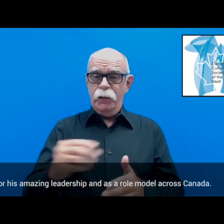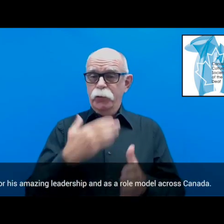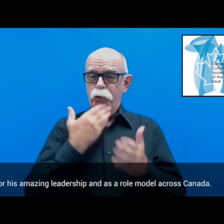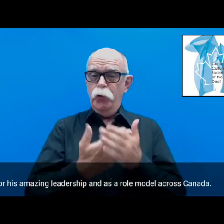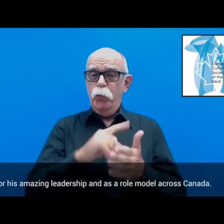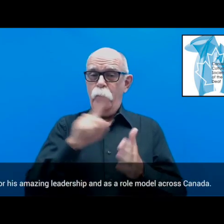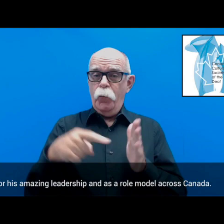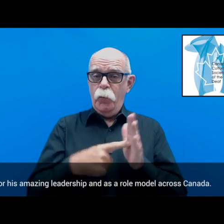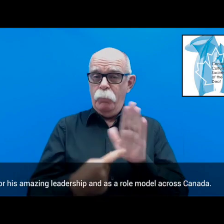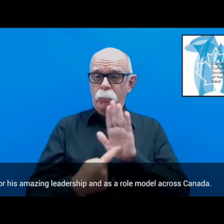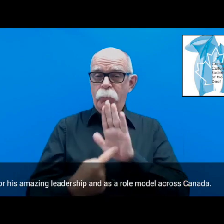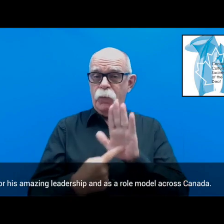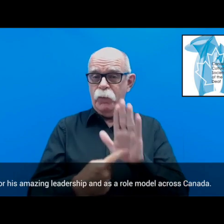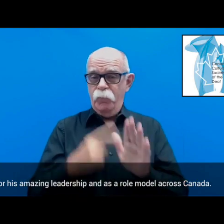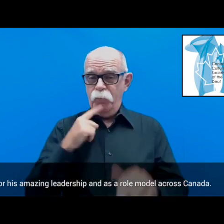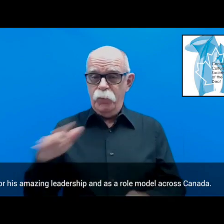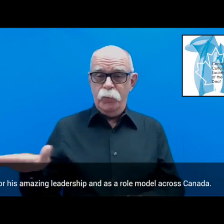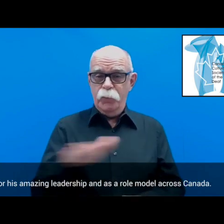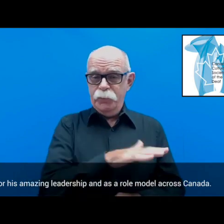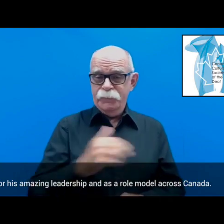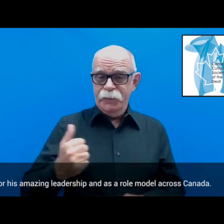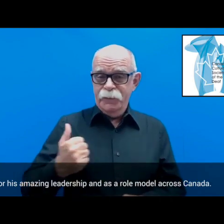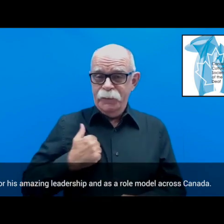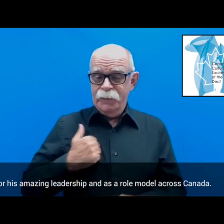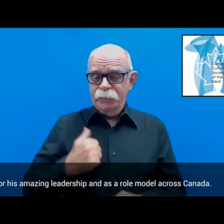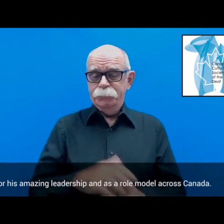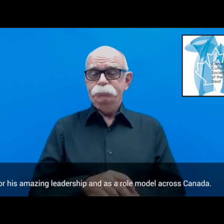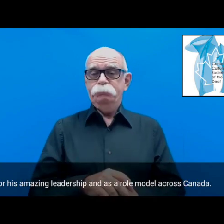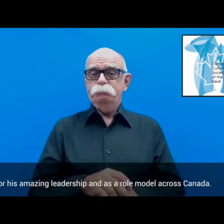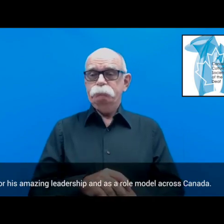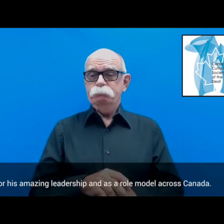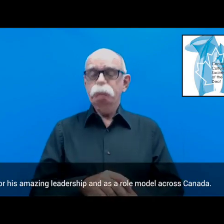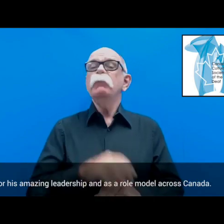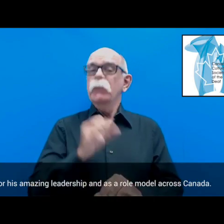for his amazing leadership and as a role model across Canada.